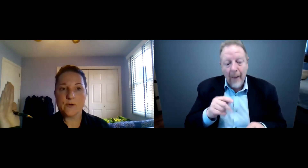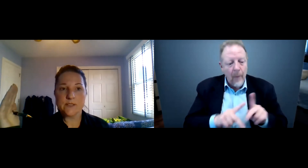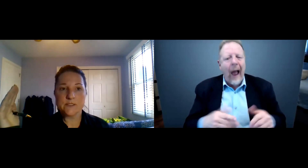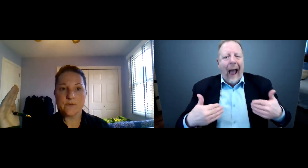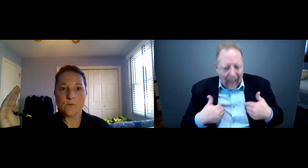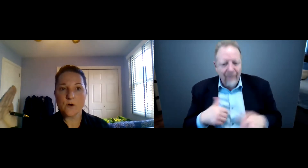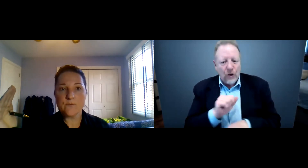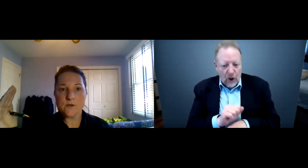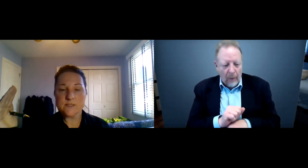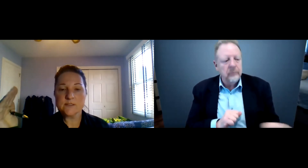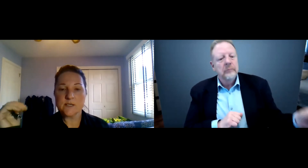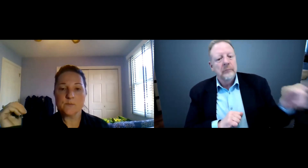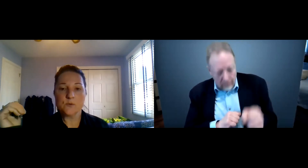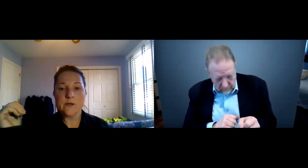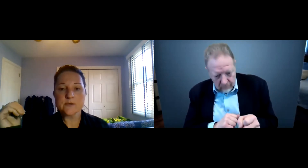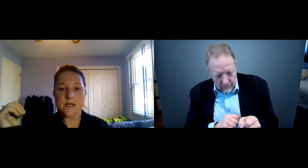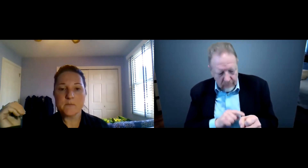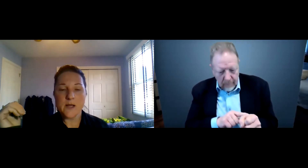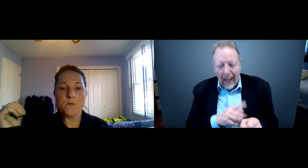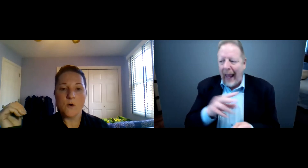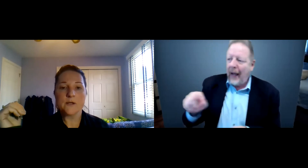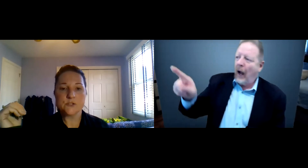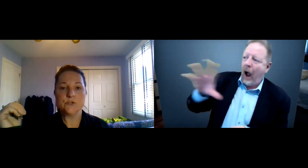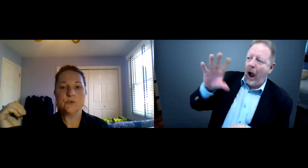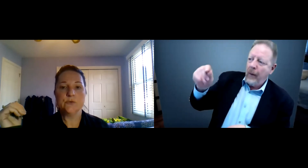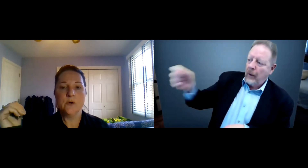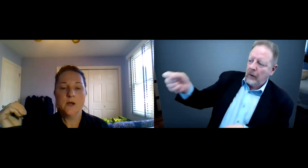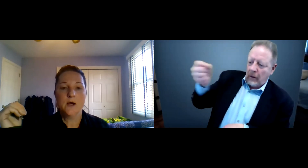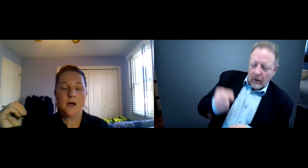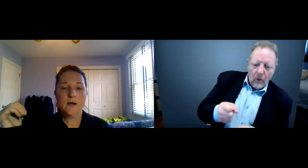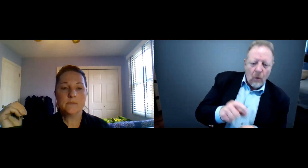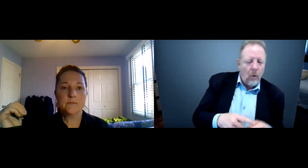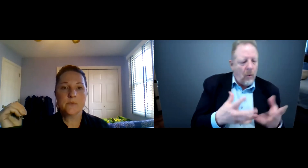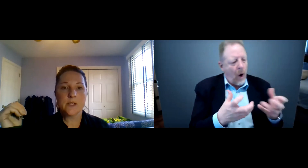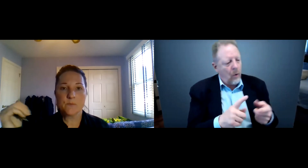are employed in different workforces, and employers that might want to